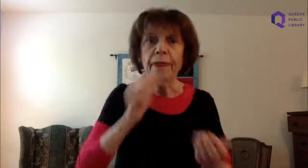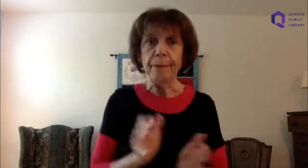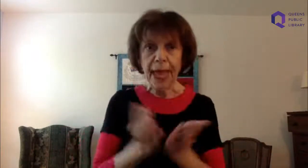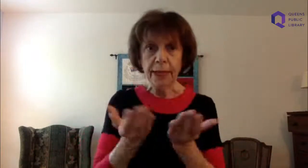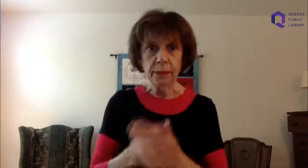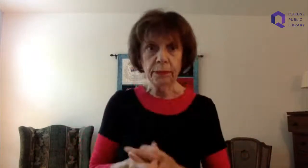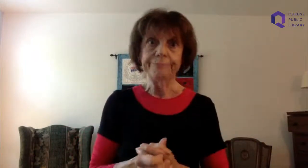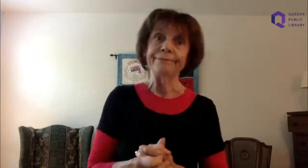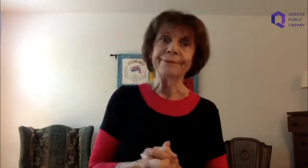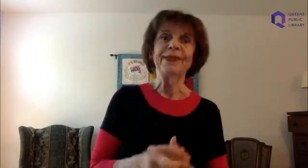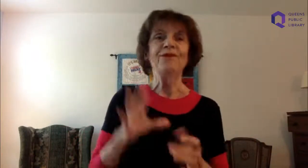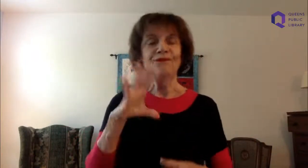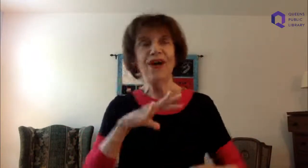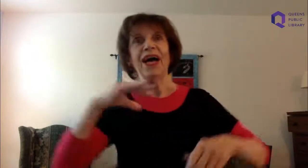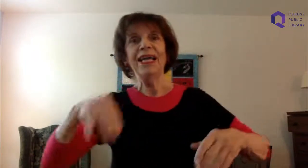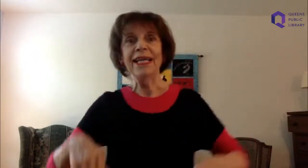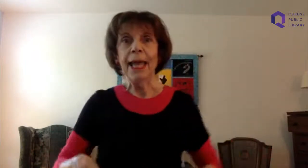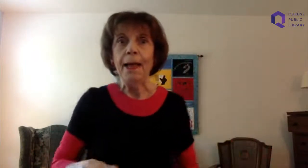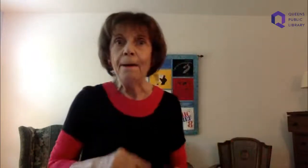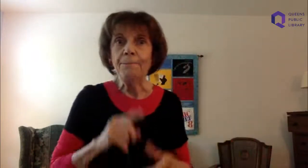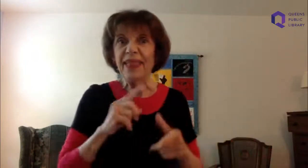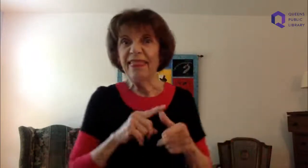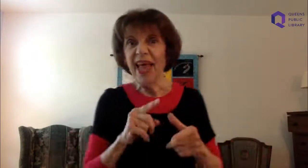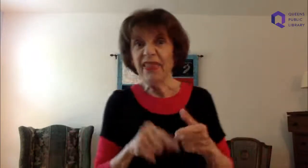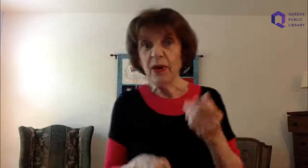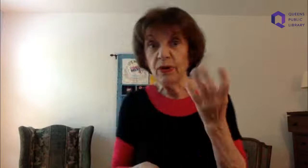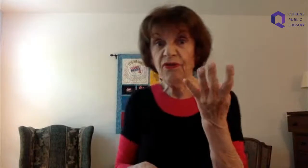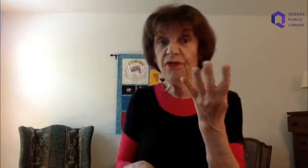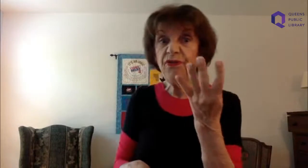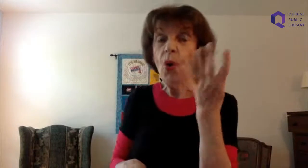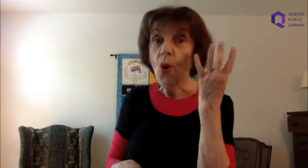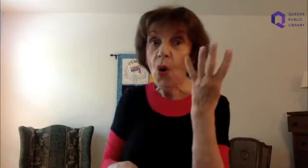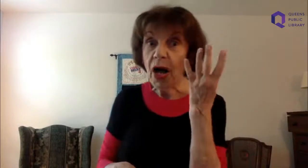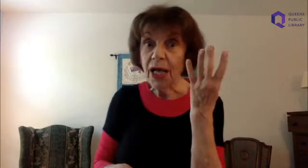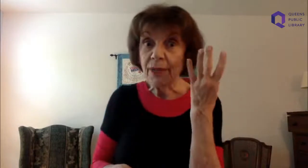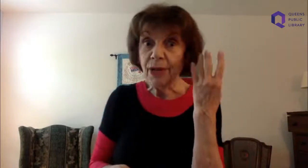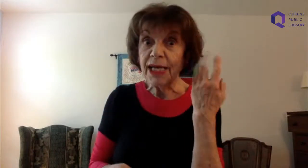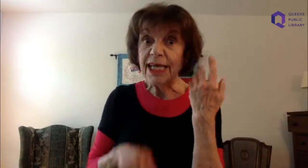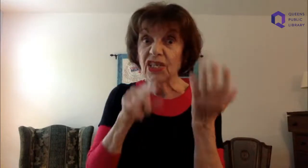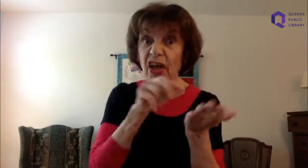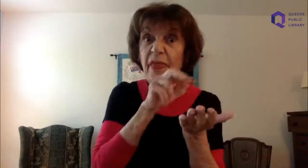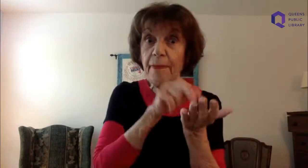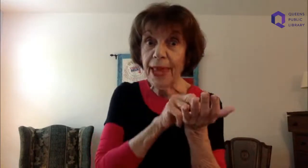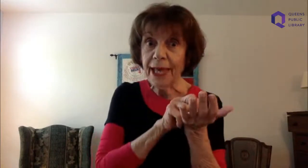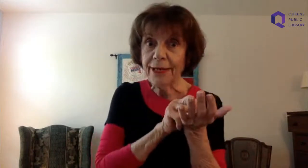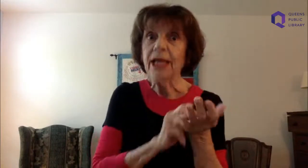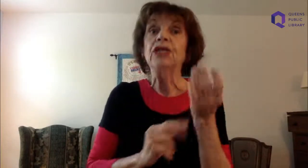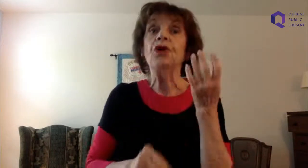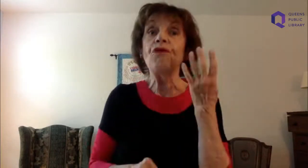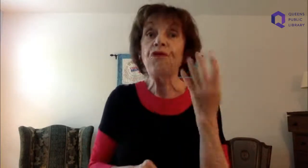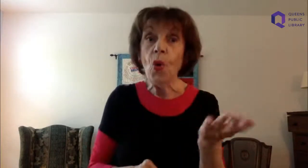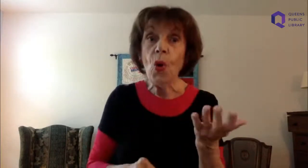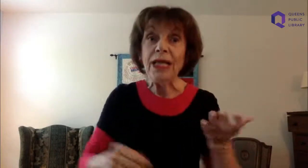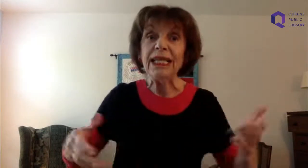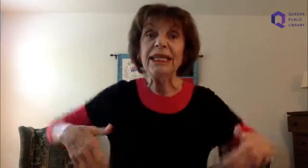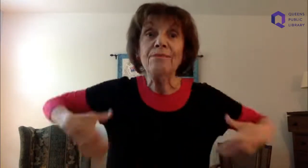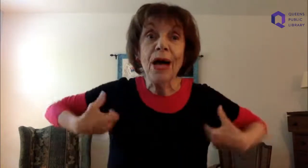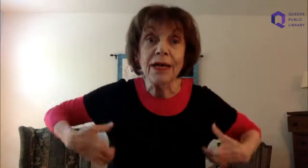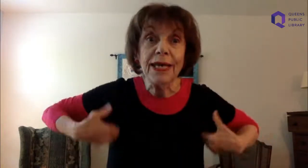on the bed. Fine. Then there were four monkeys on the bed. So four little